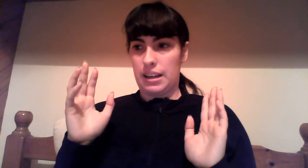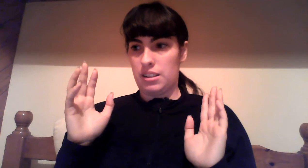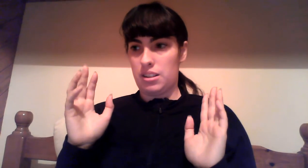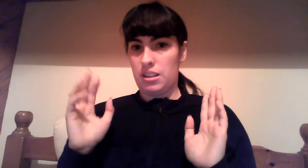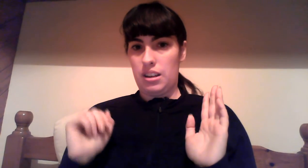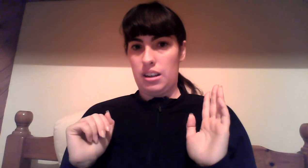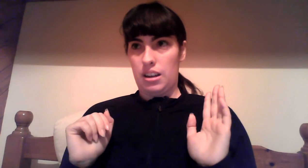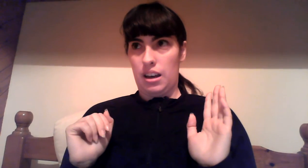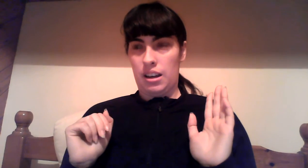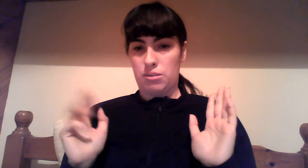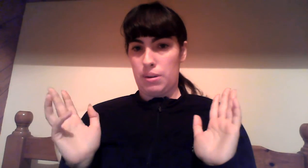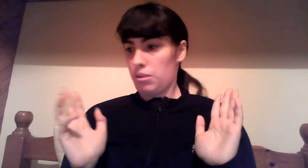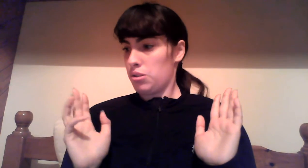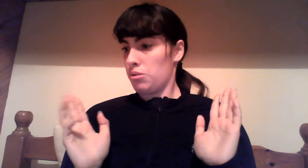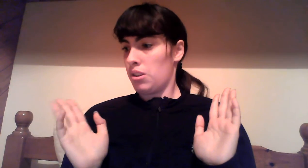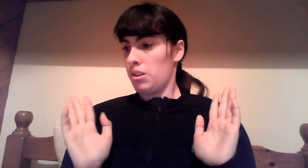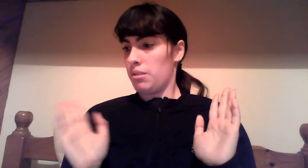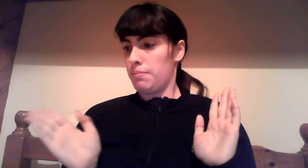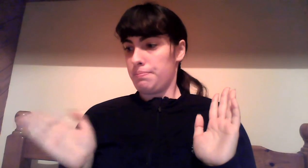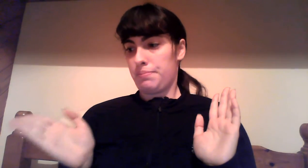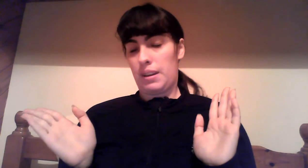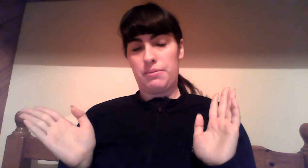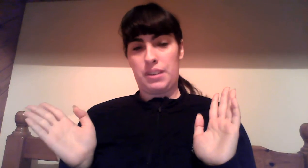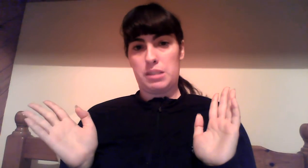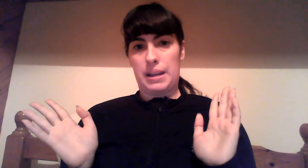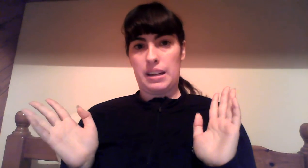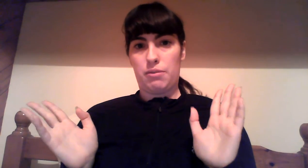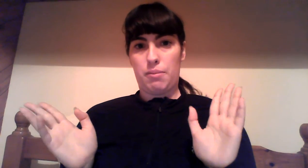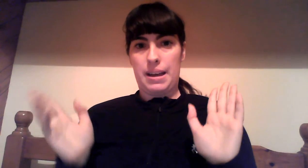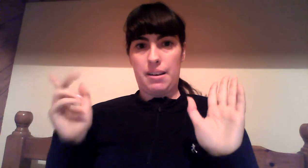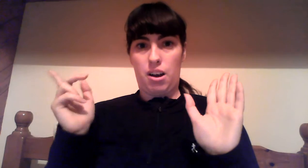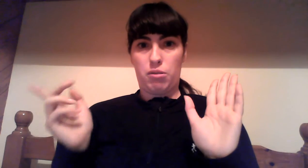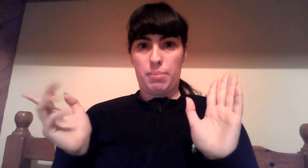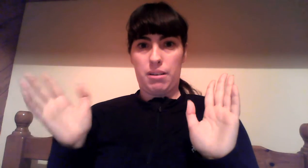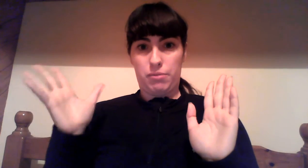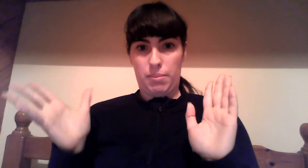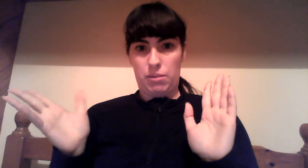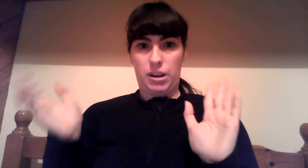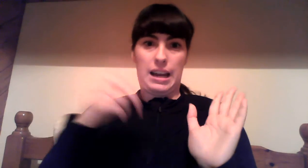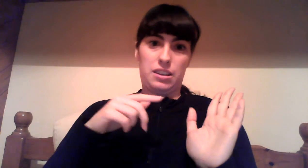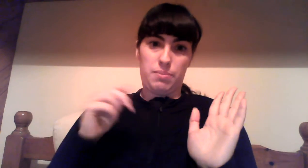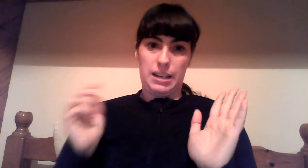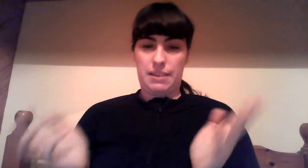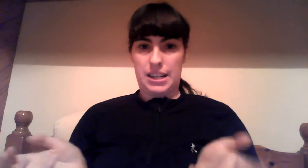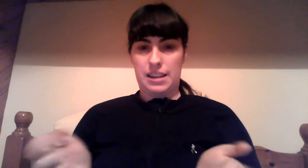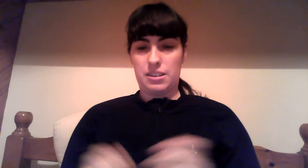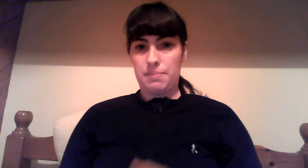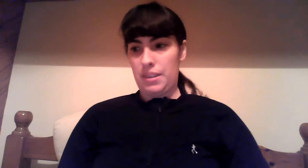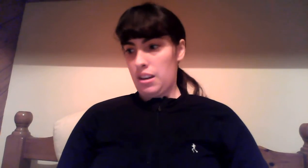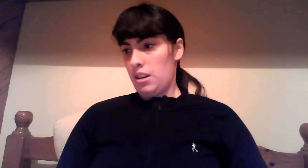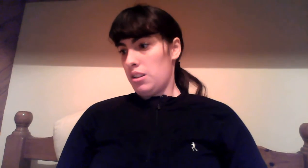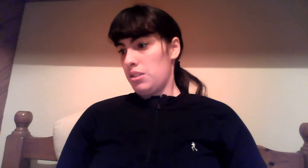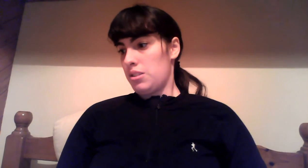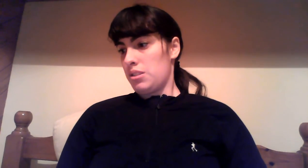hand. And when I do the fingerspelling alphabet, I will be going from my right hand to my left hand.